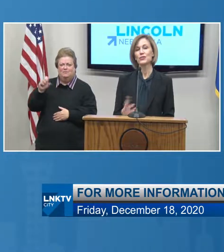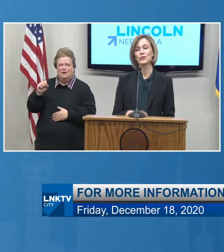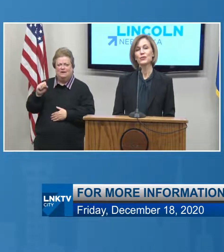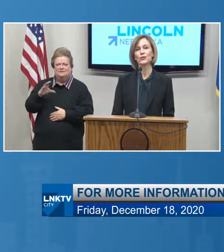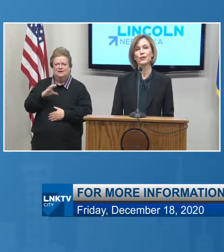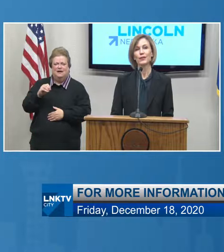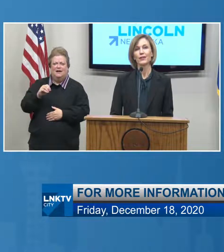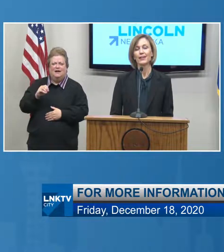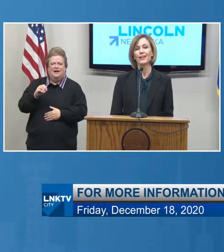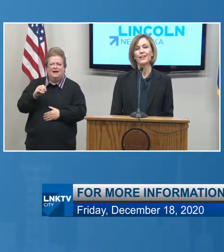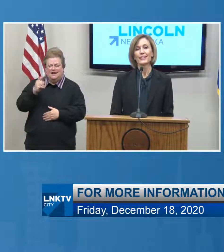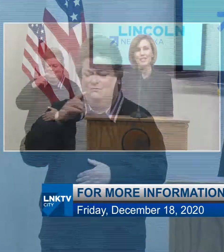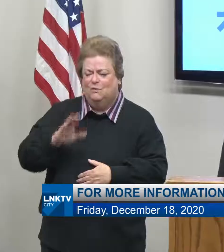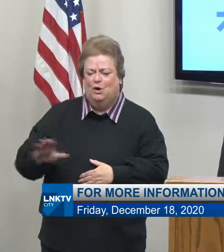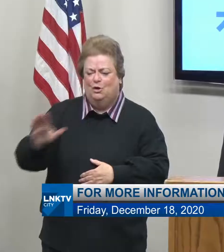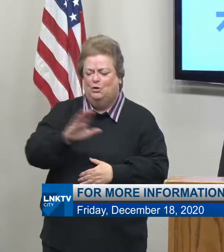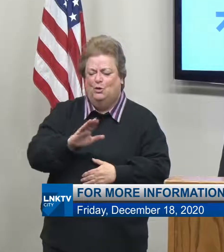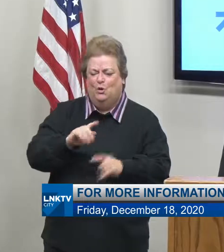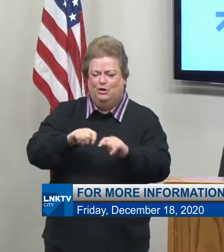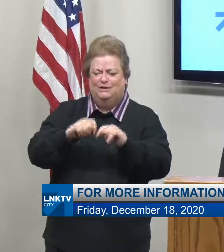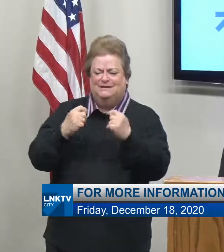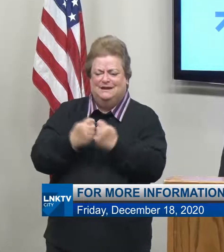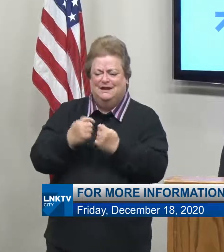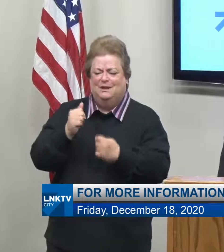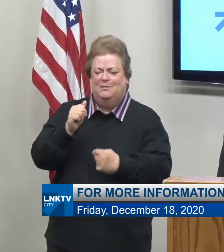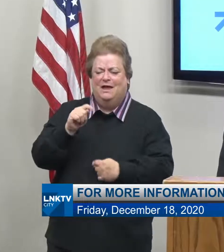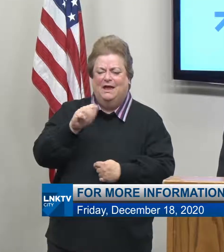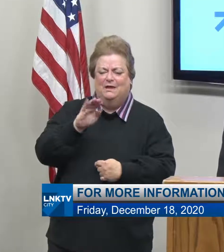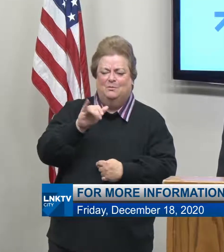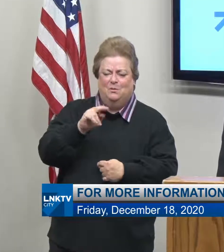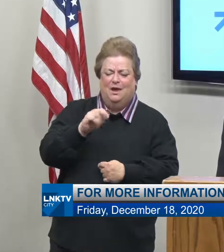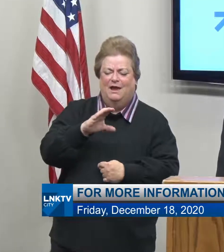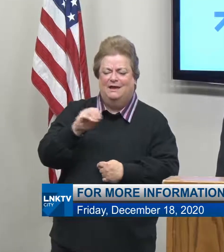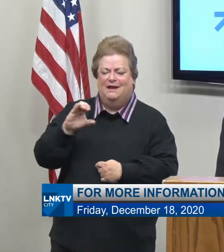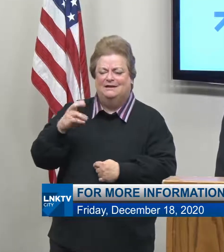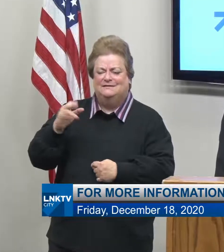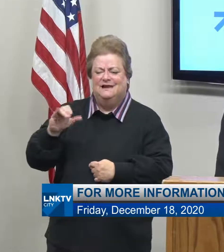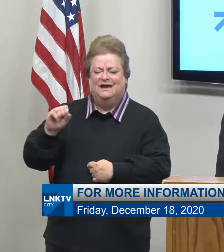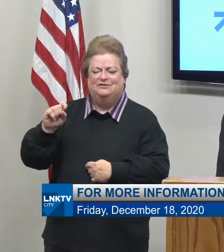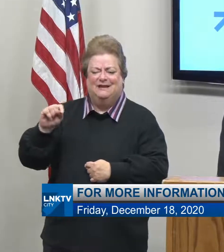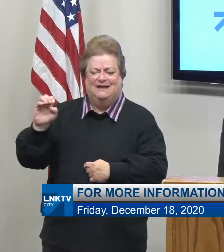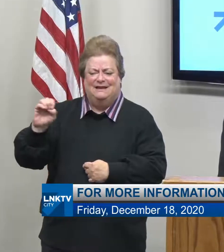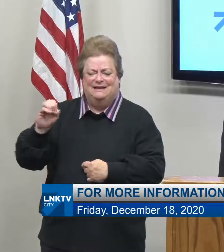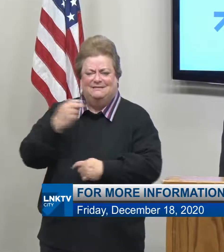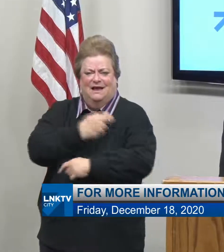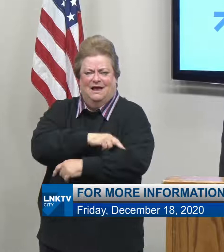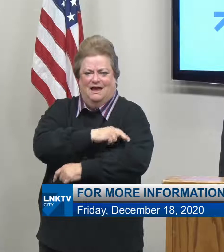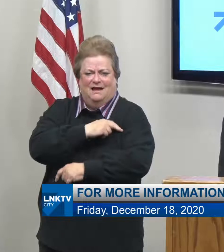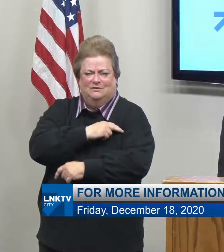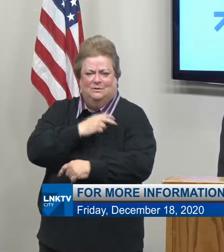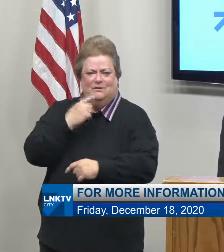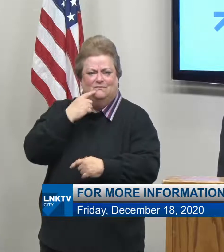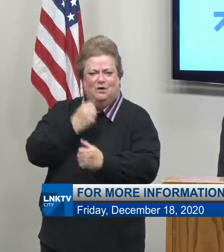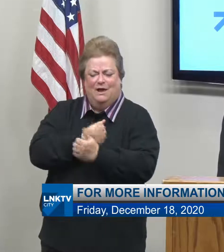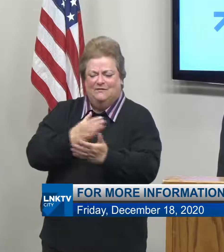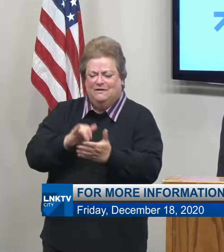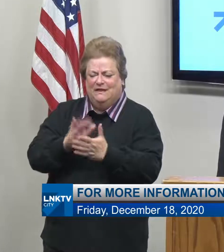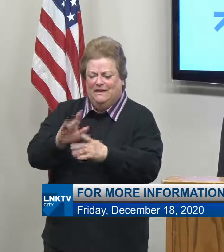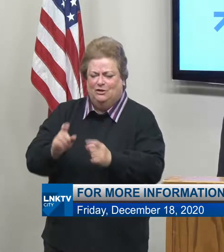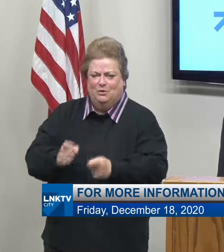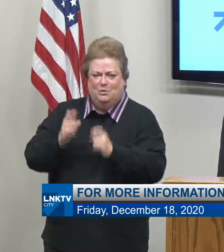and to your teams at Bryan and CHI St. Elizabeth for all the life-saving services that you provide.